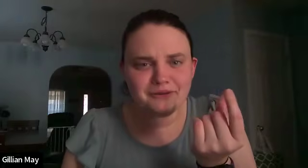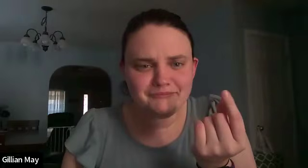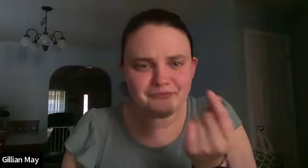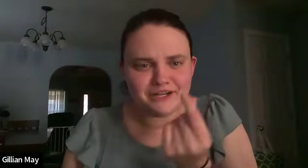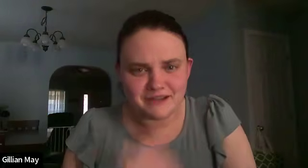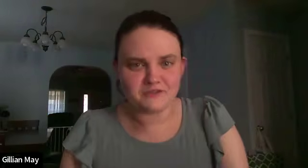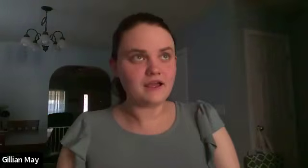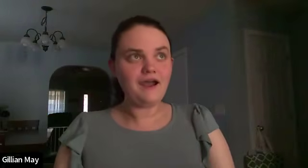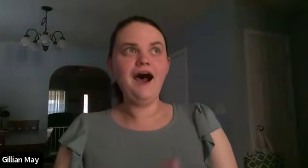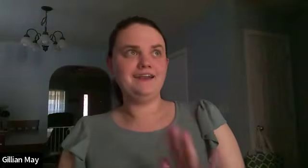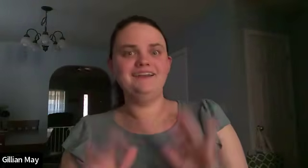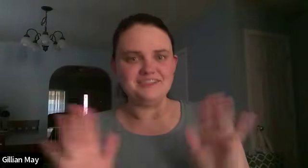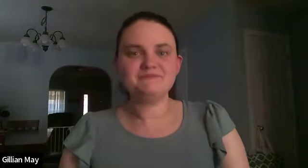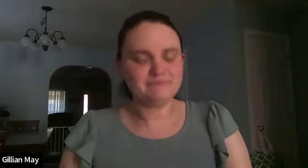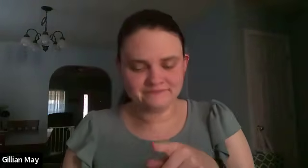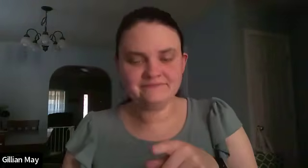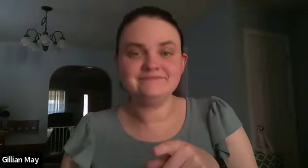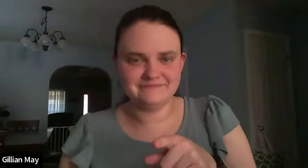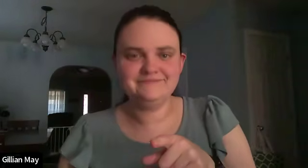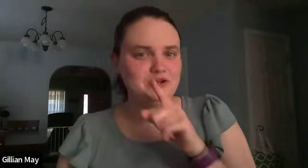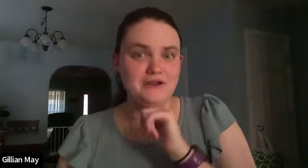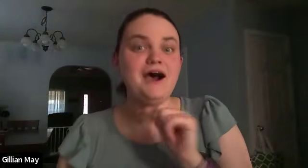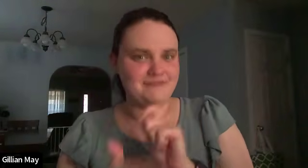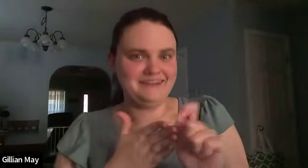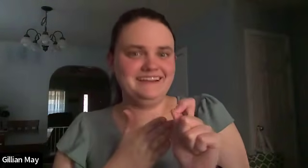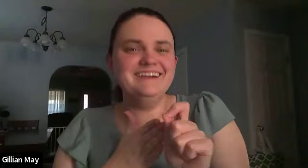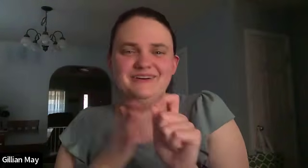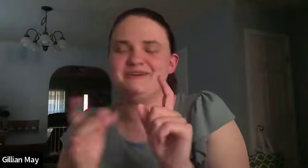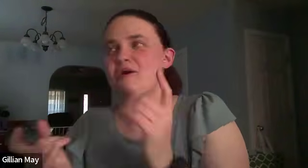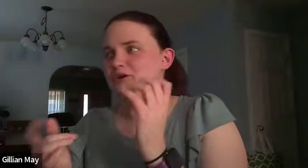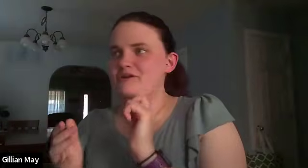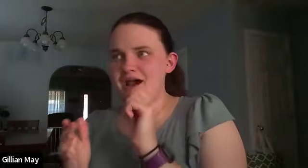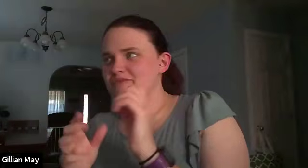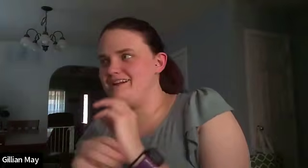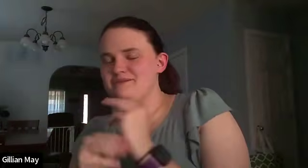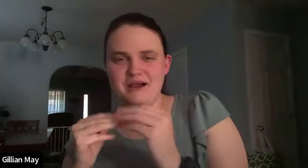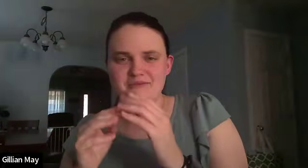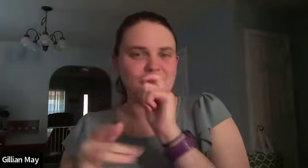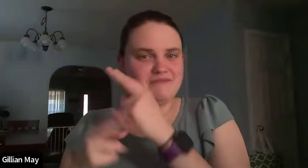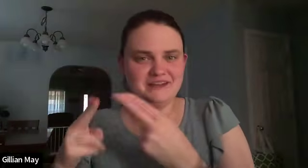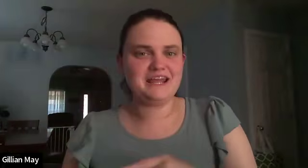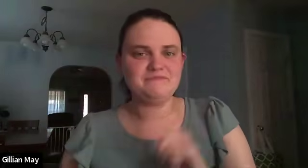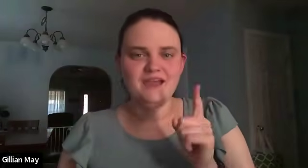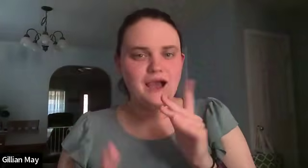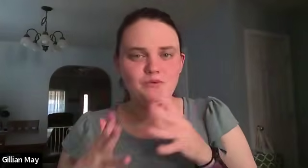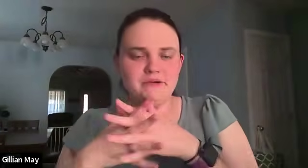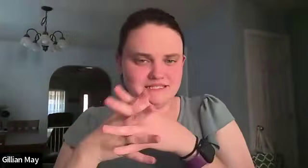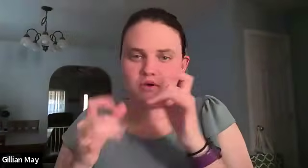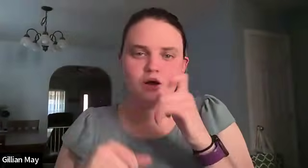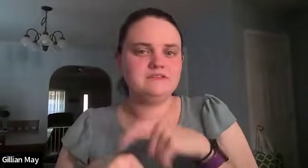doing? What are you doing? And they're like, nothing. I'm like, you're not writing. Or you're not writing the problem. You're not writing your name. I will bust them all the